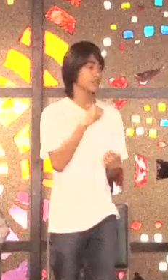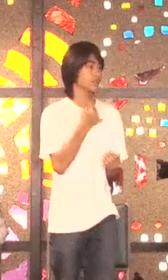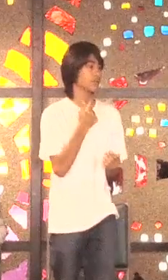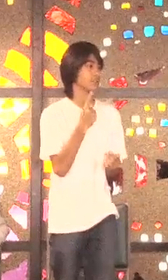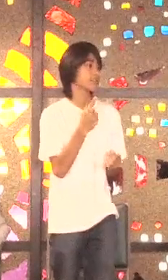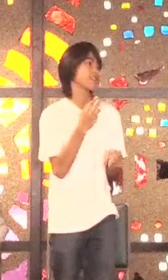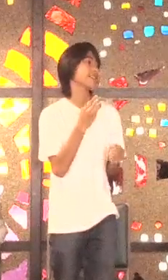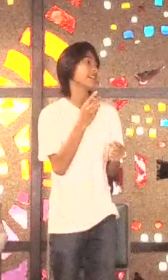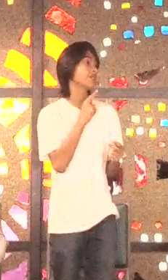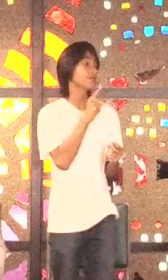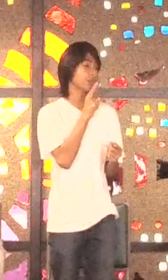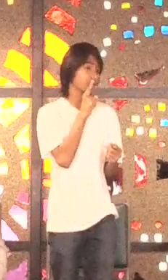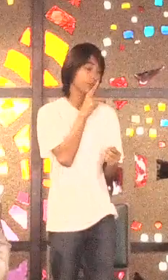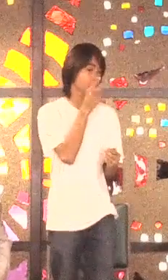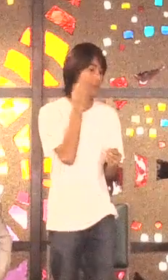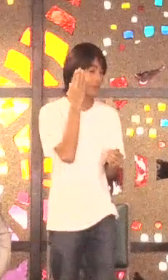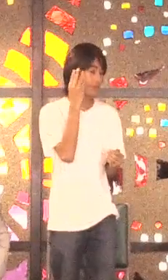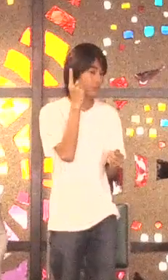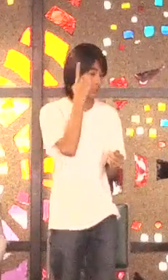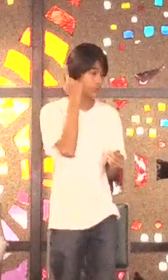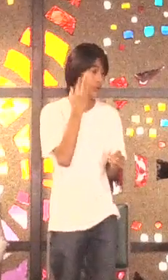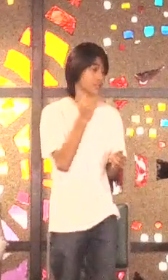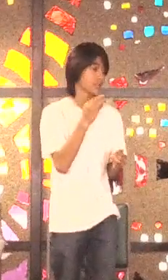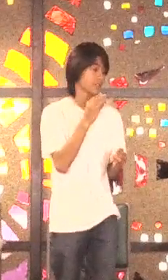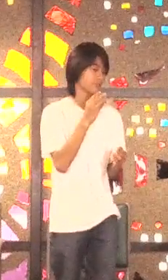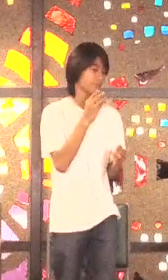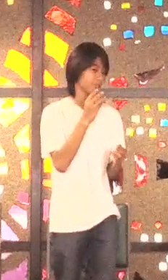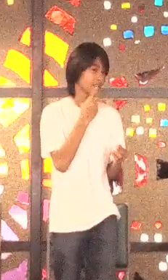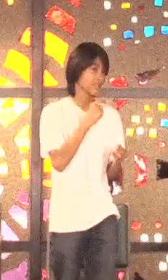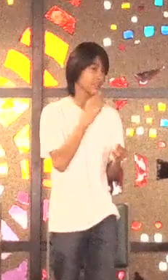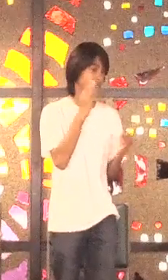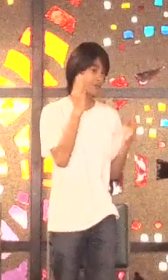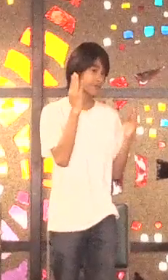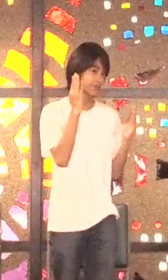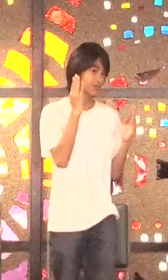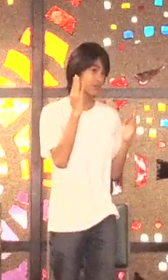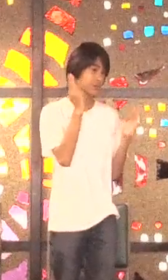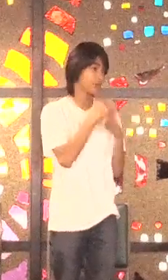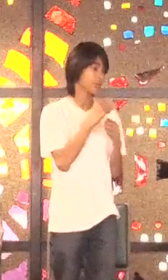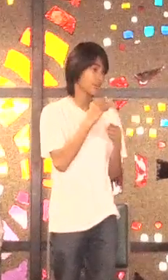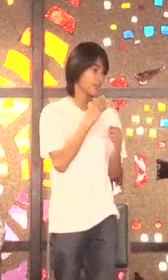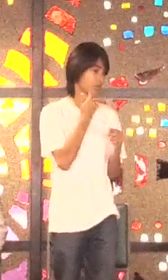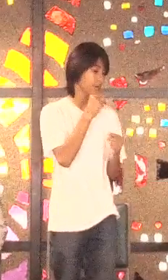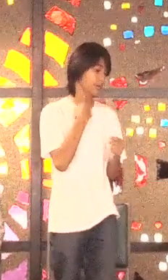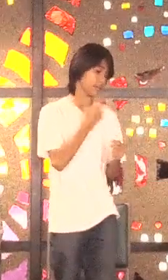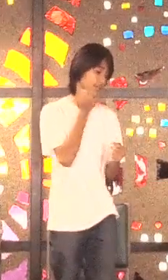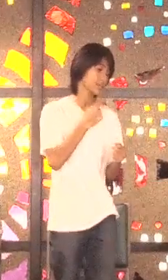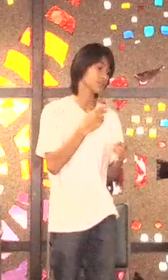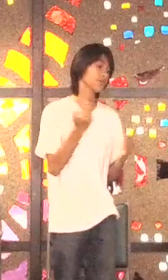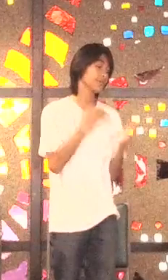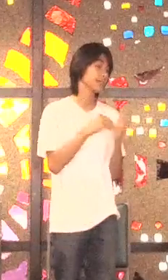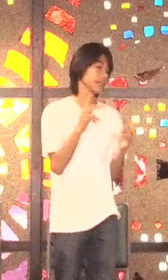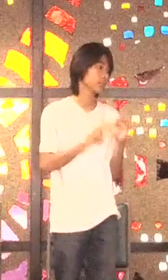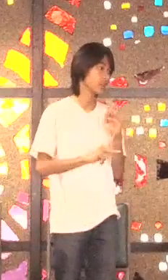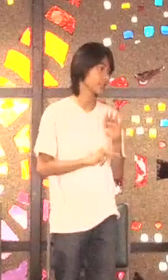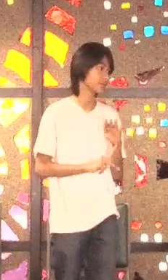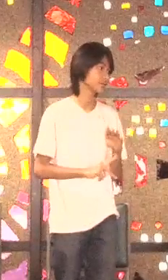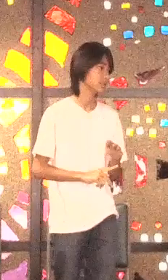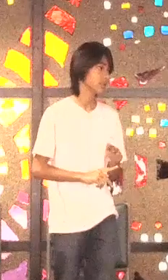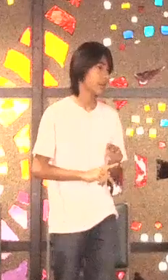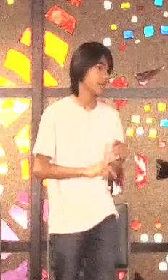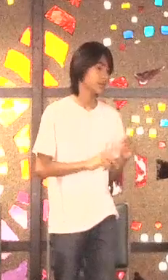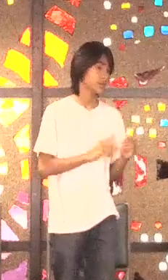And the other was, and the real reason why it's a trouble for me because I had to repeat